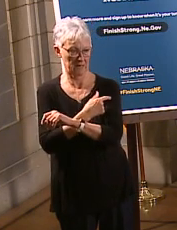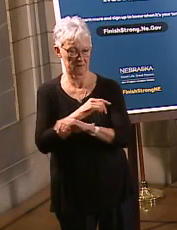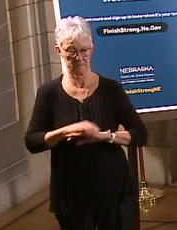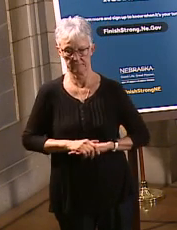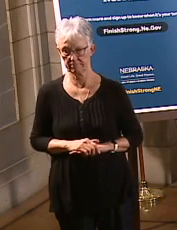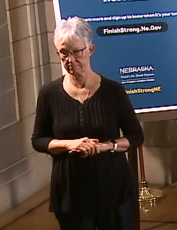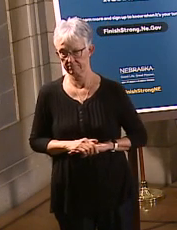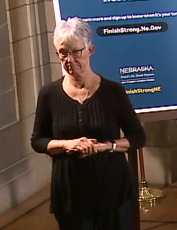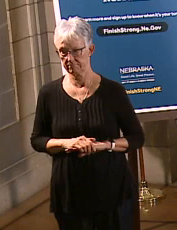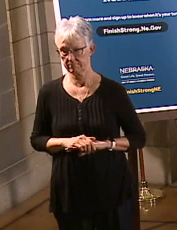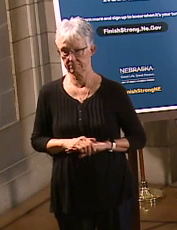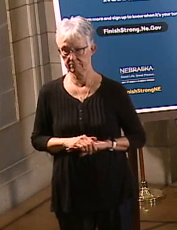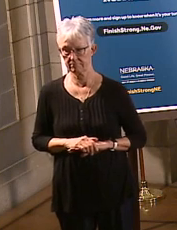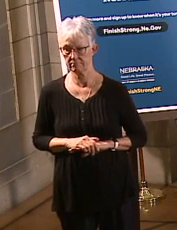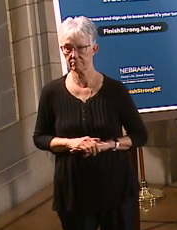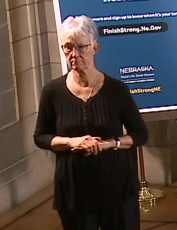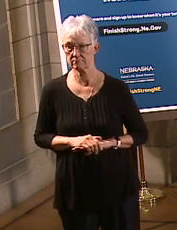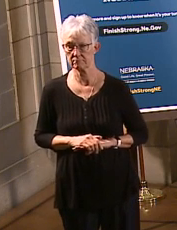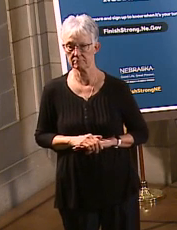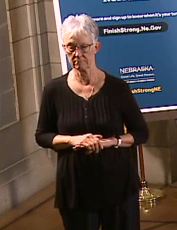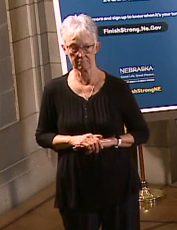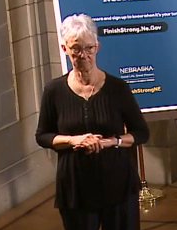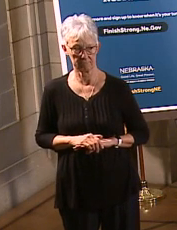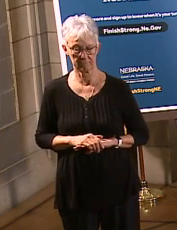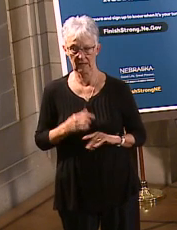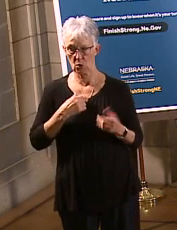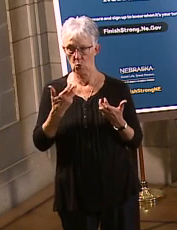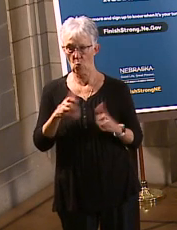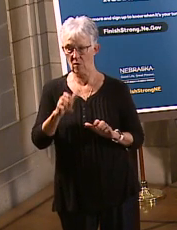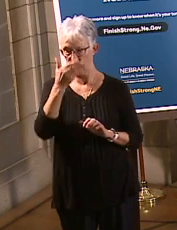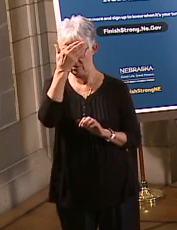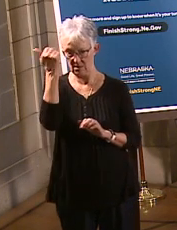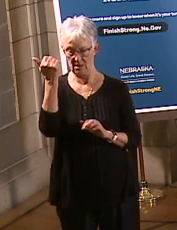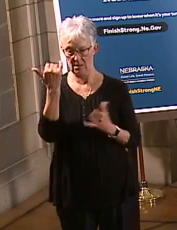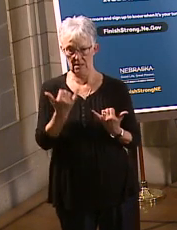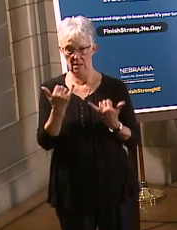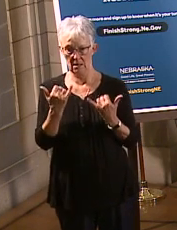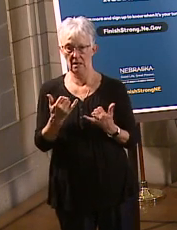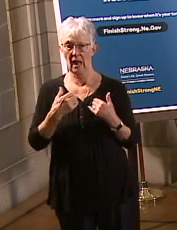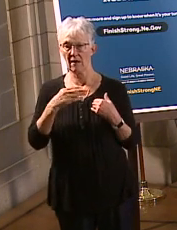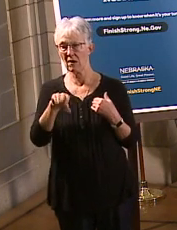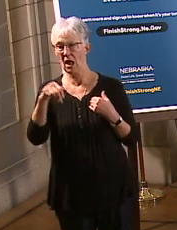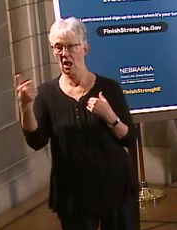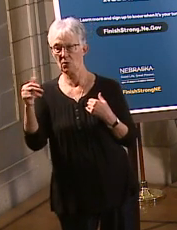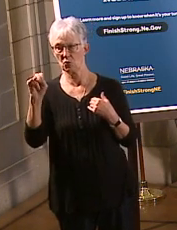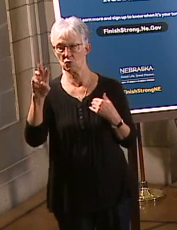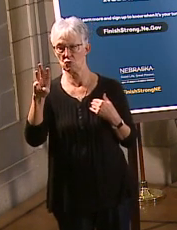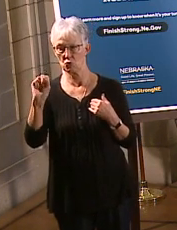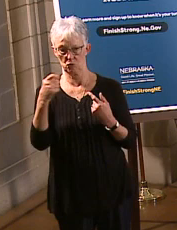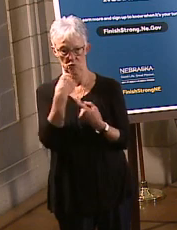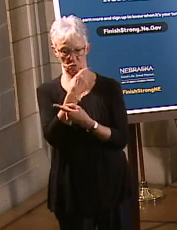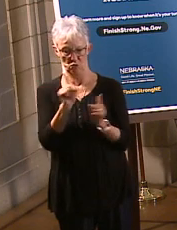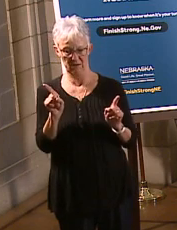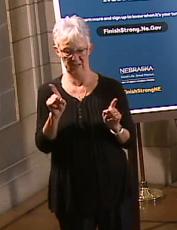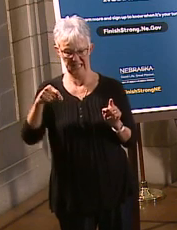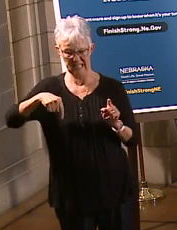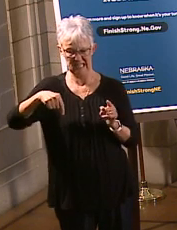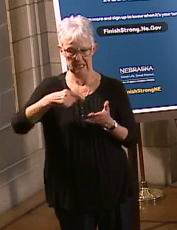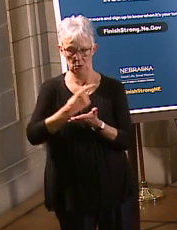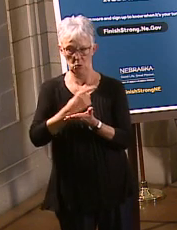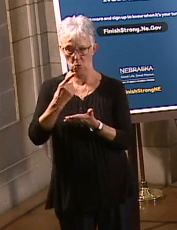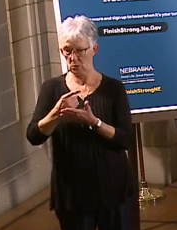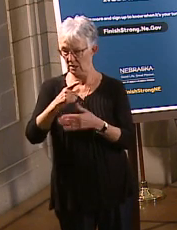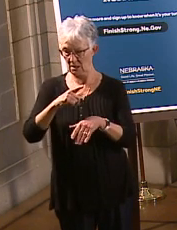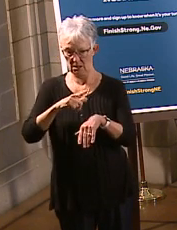Before I get into the other questions, just so I don't forget right now, because I'm looking at my sheet here, we have another news conference scheduled at 10 a.m. on Wednesday Central